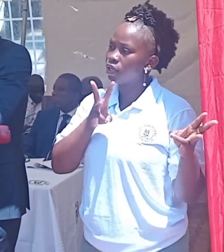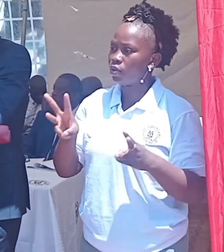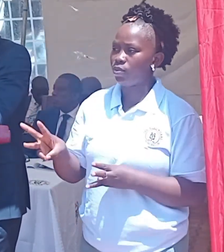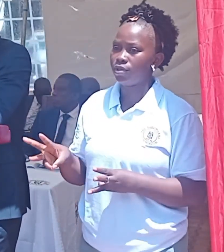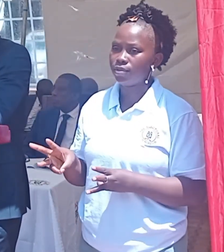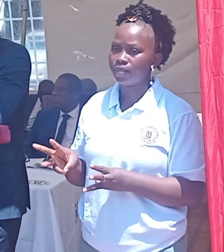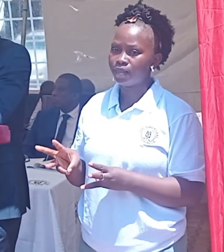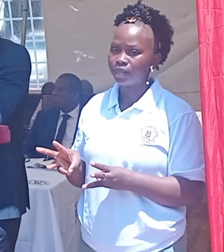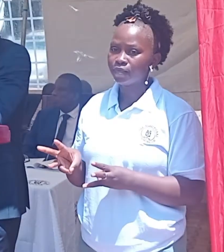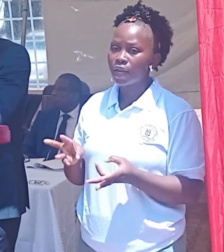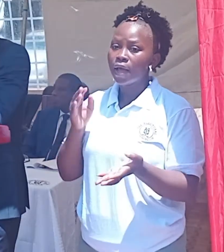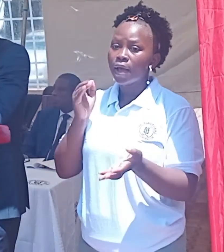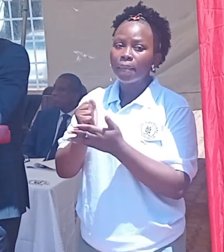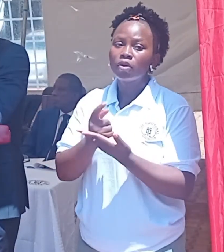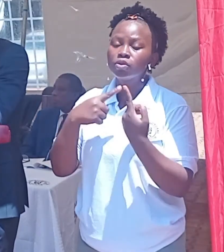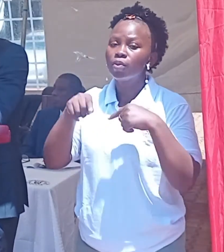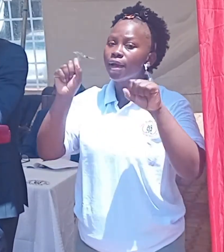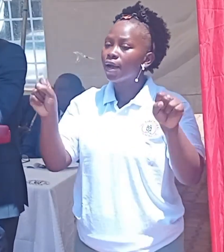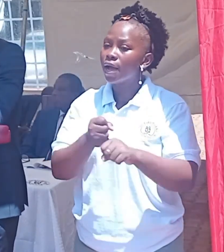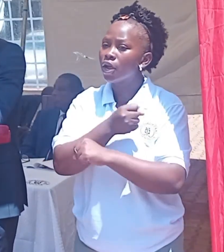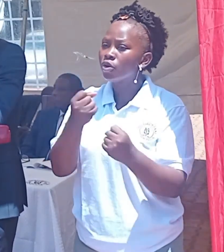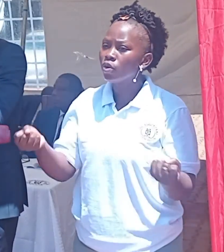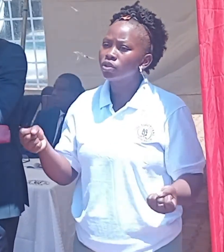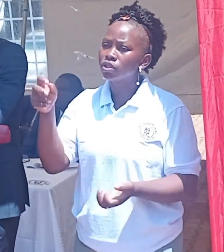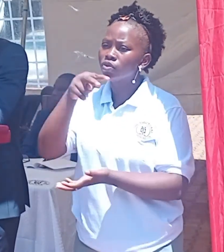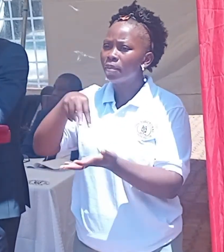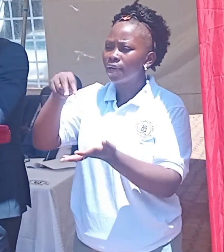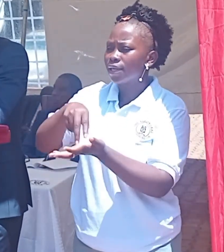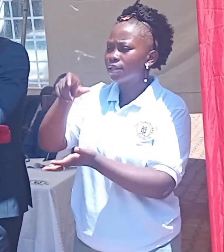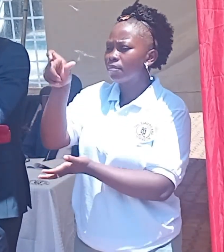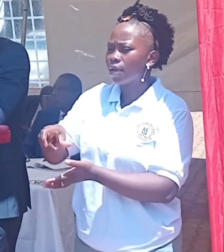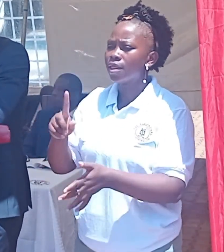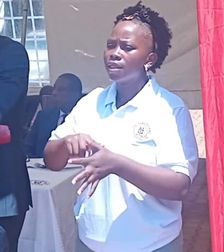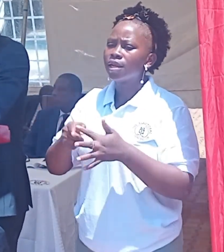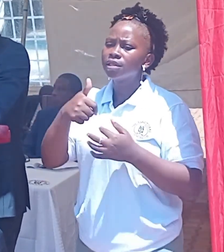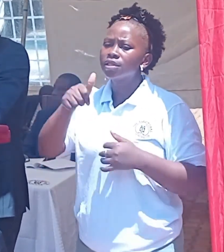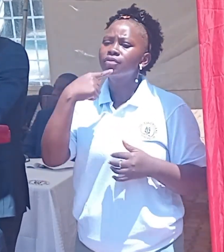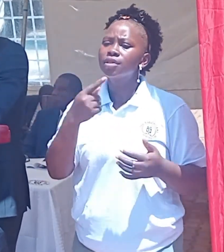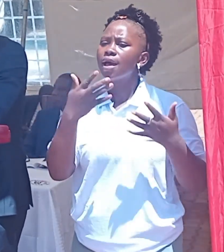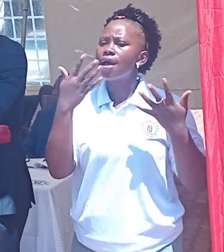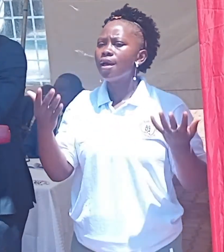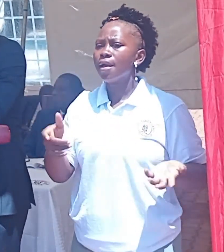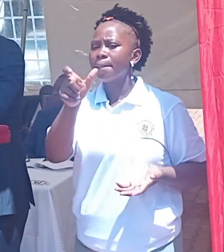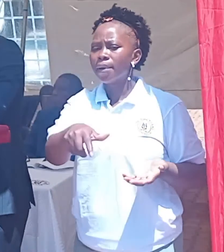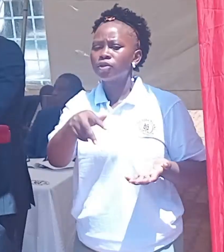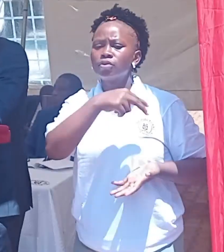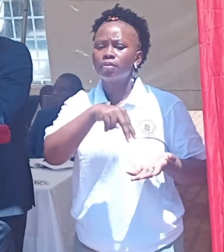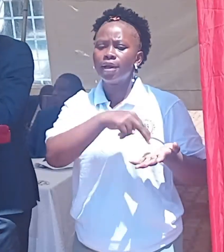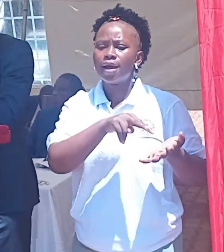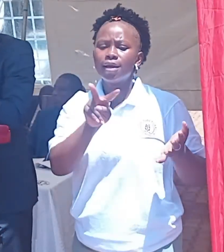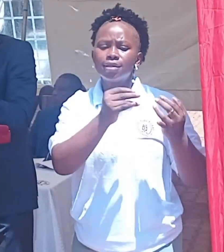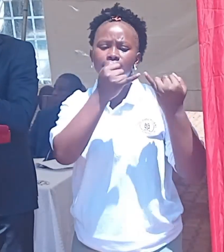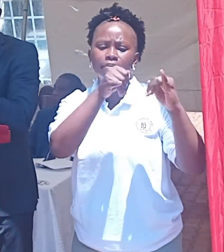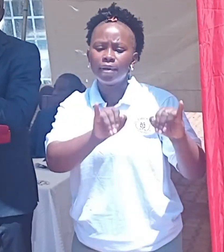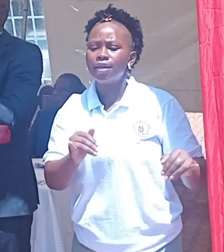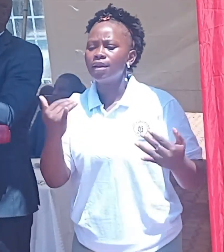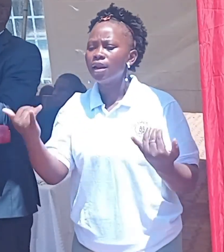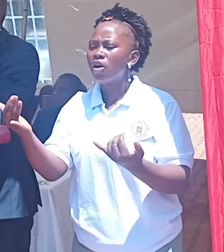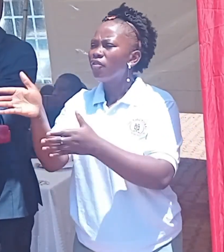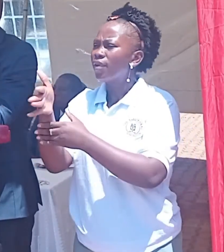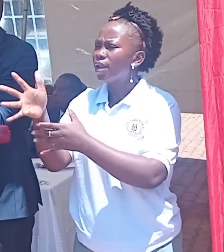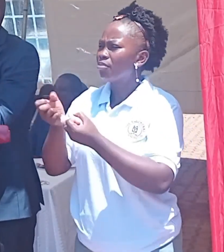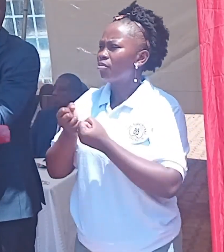systems. Because we cannot nominate someone and then you say for you who was nominated as an independent, now you are a flag bearer.